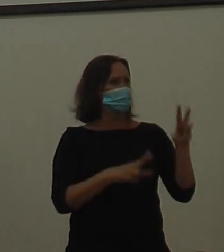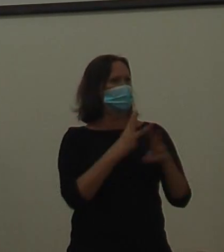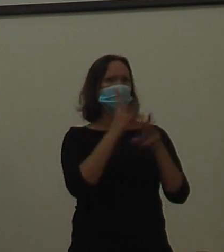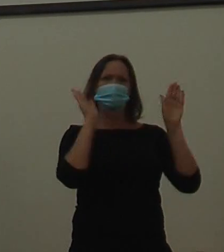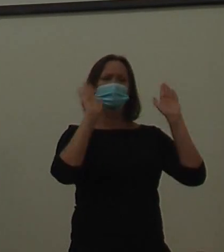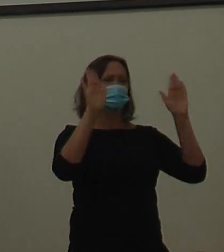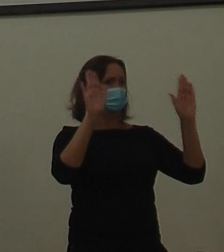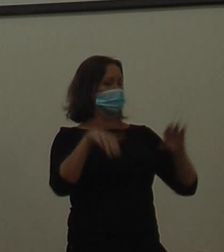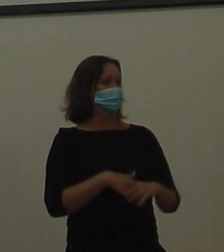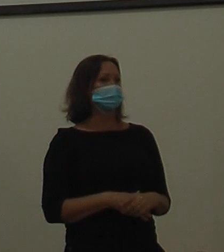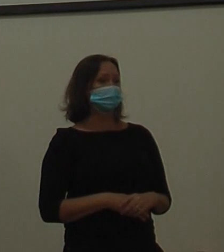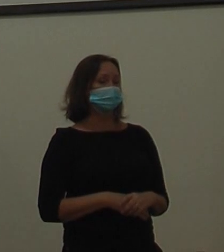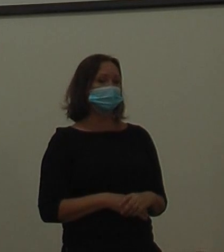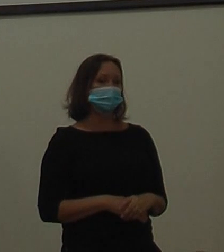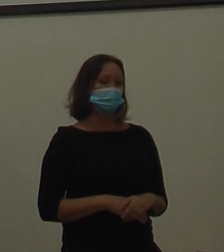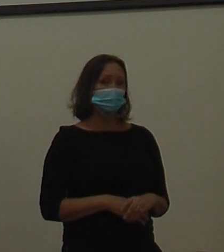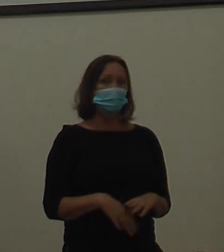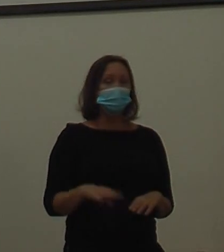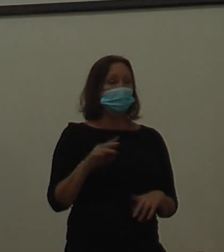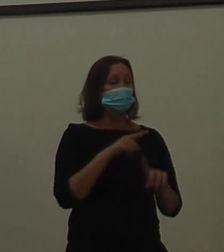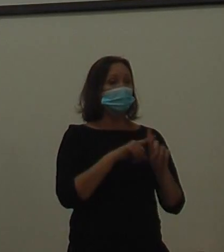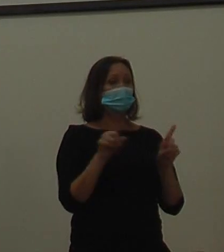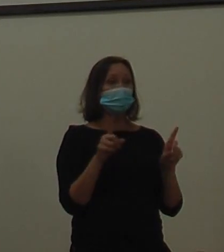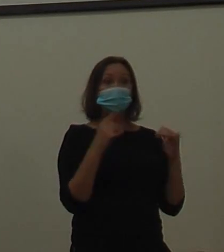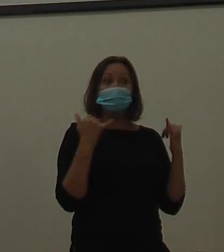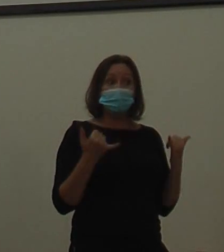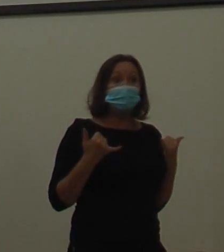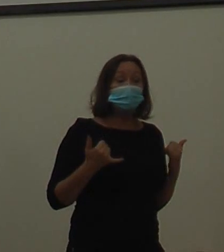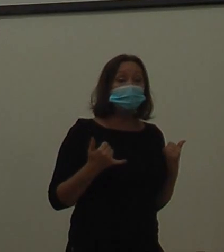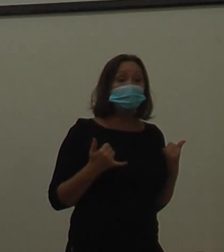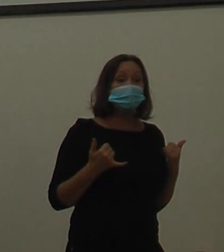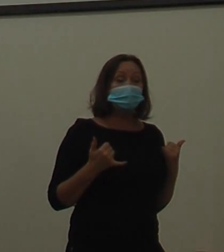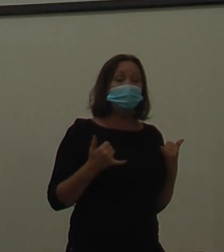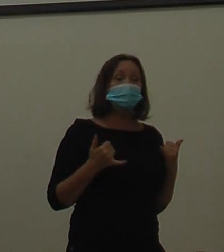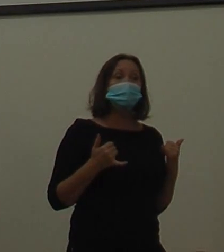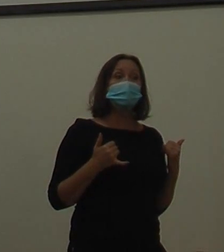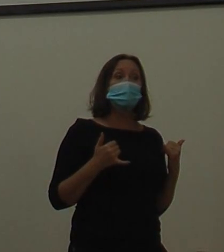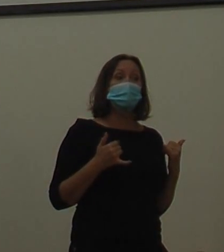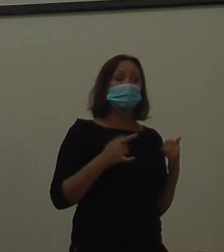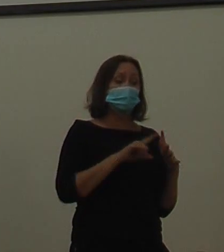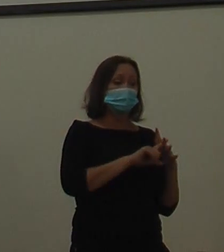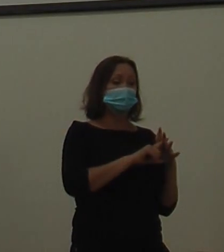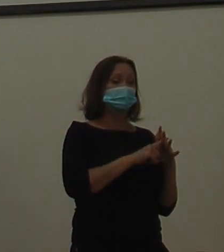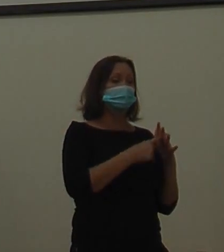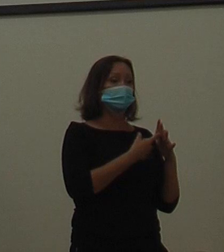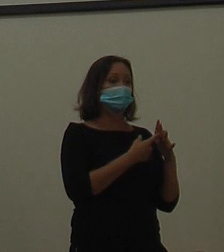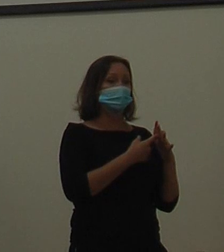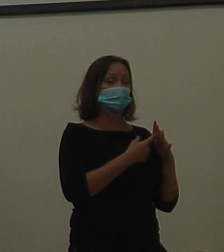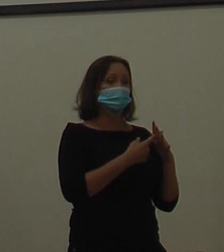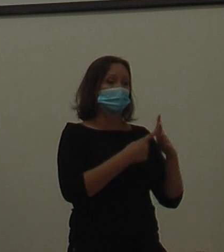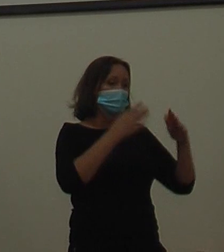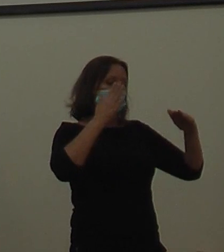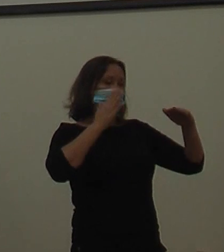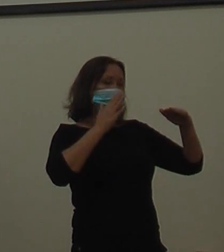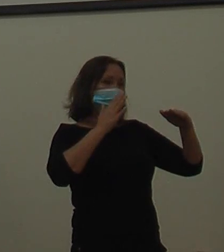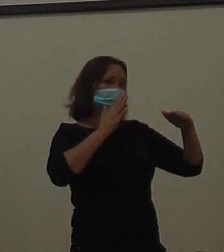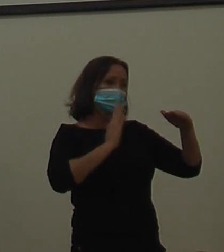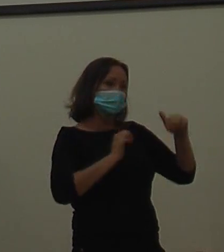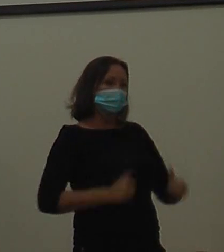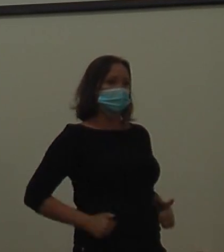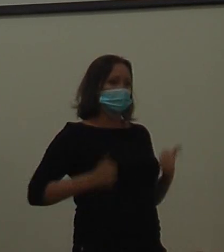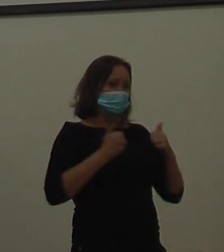speaking to Gideon, if we go back and read the context, we find out that they've been under the Midianites